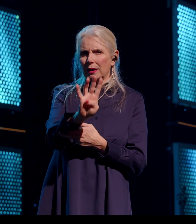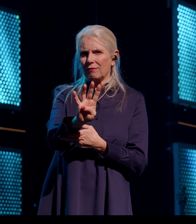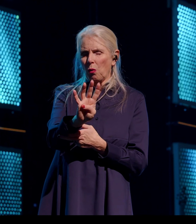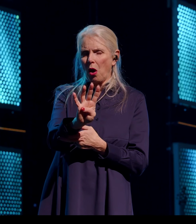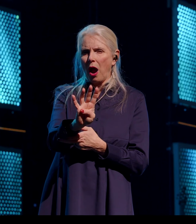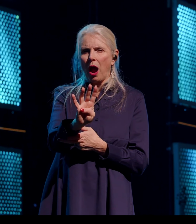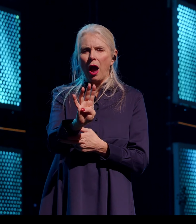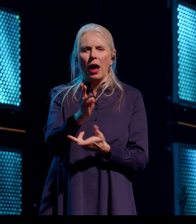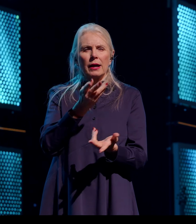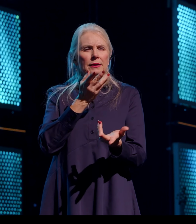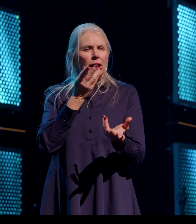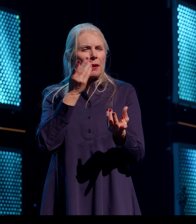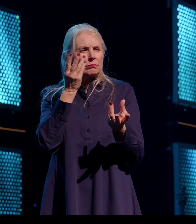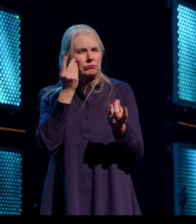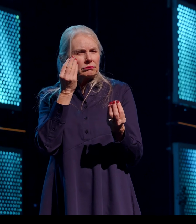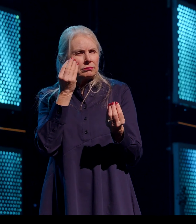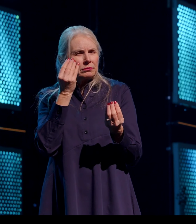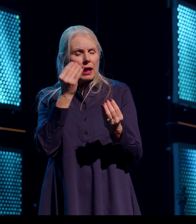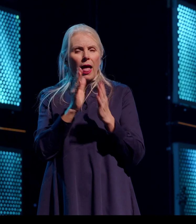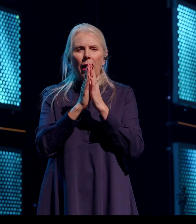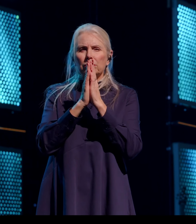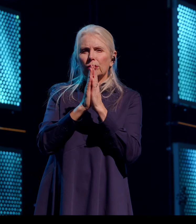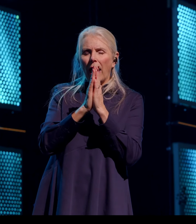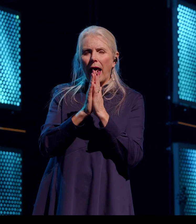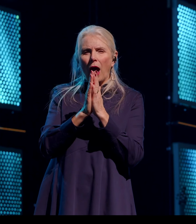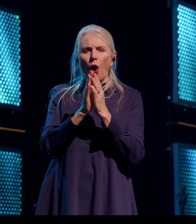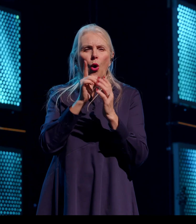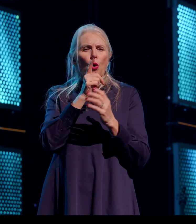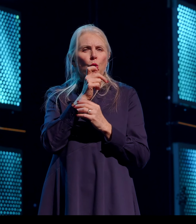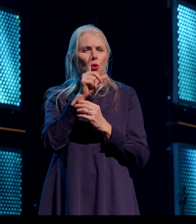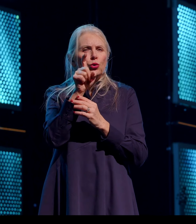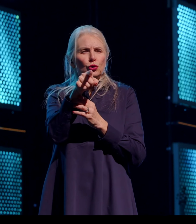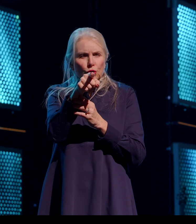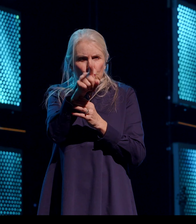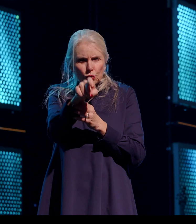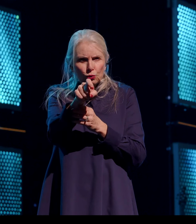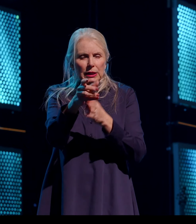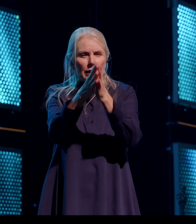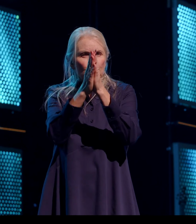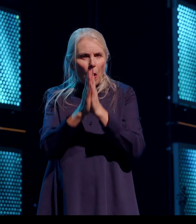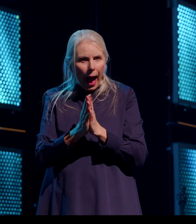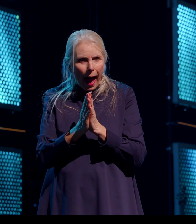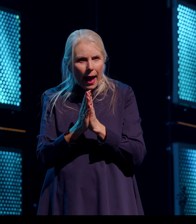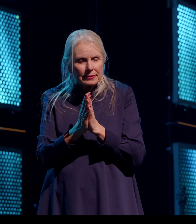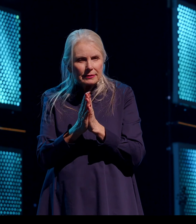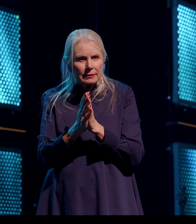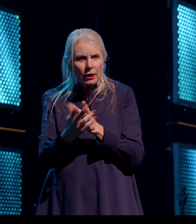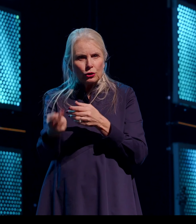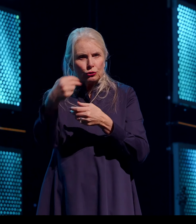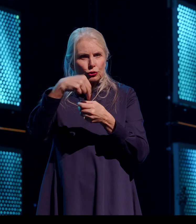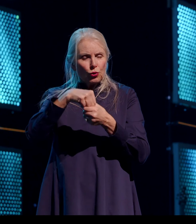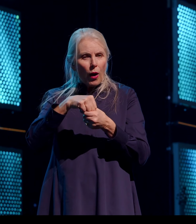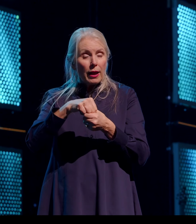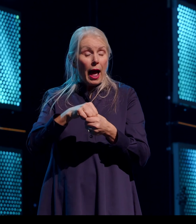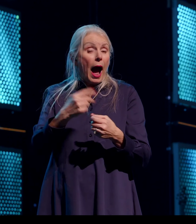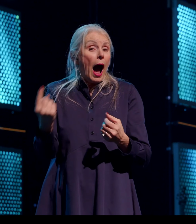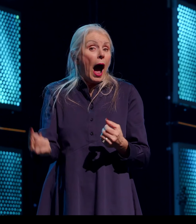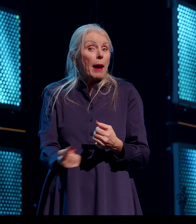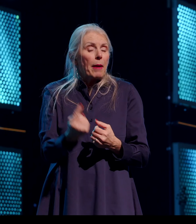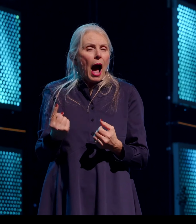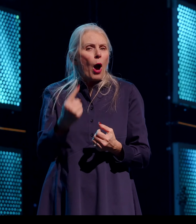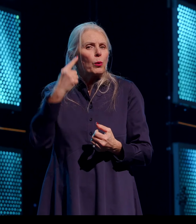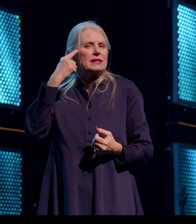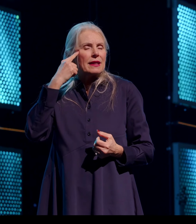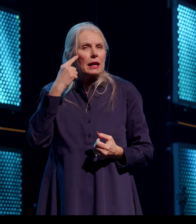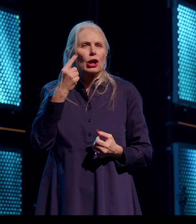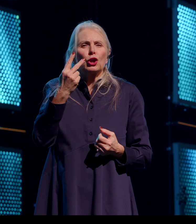us to serve the Lord. So a couple application questions. Who do you need to ask to accompany you this year in serving Jesus? I'm always trying to think of 2 to 3 people that I can be